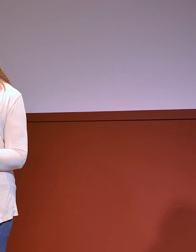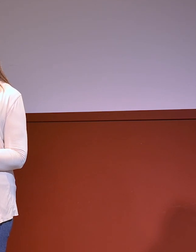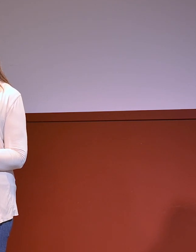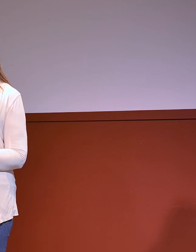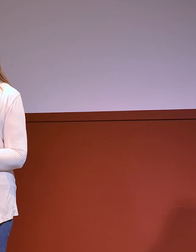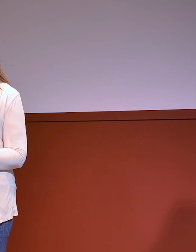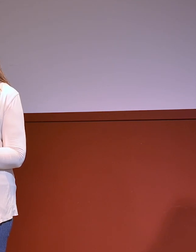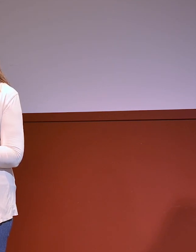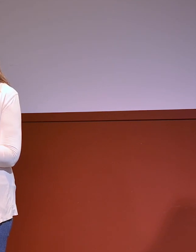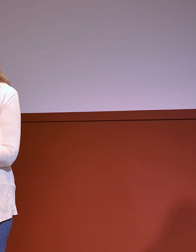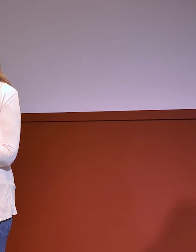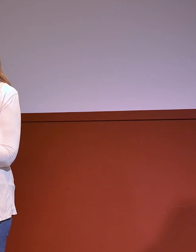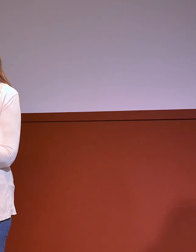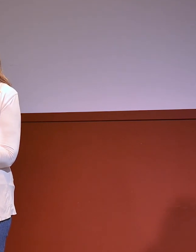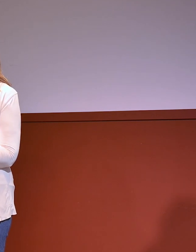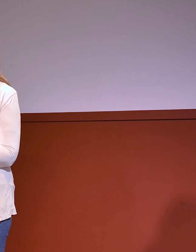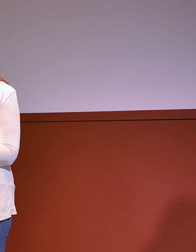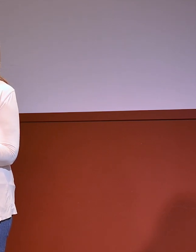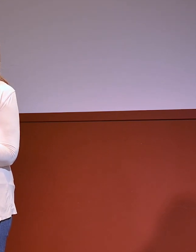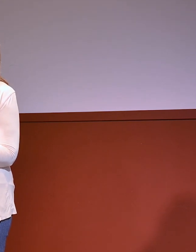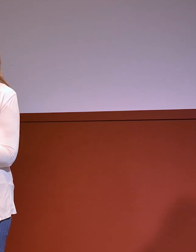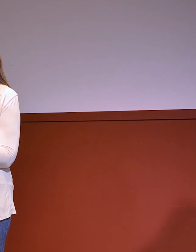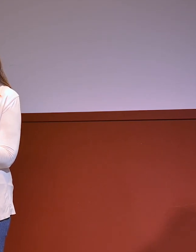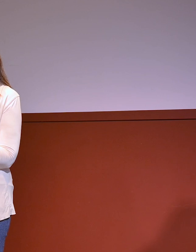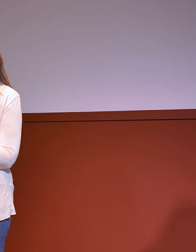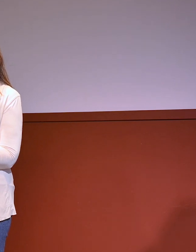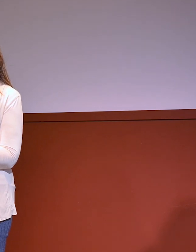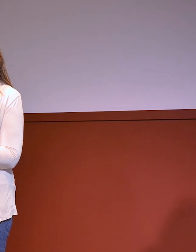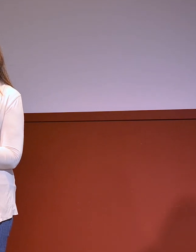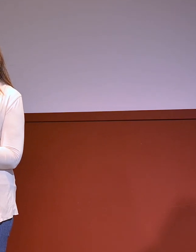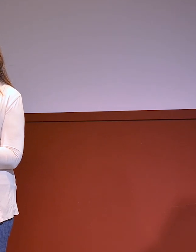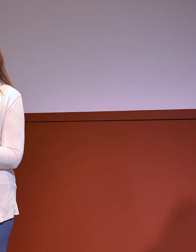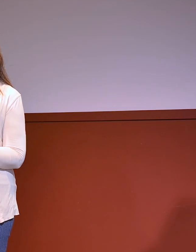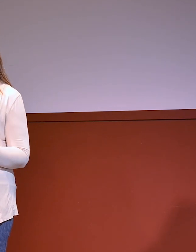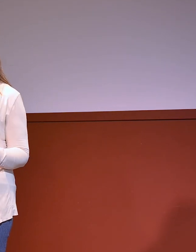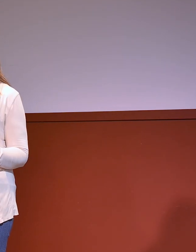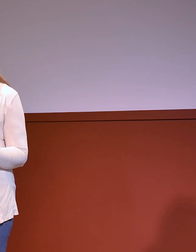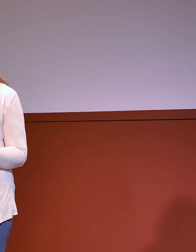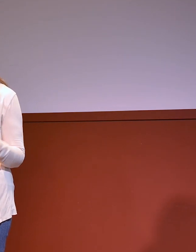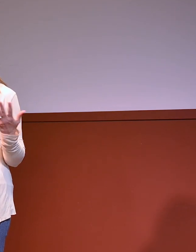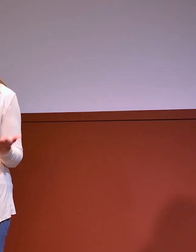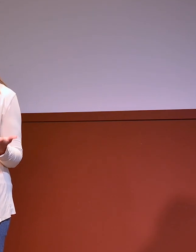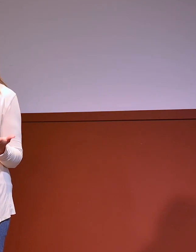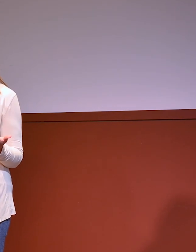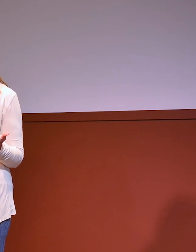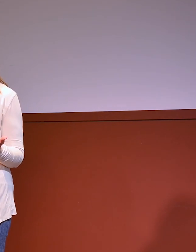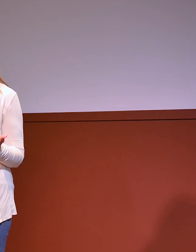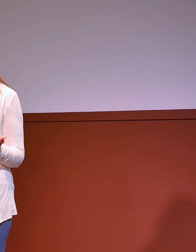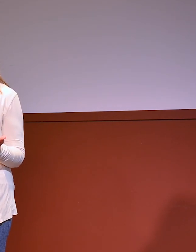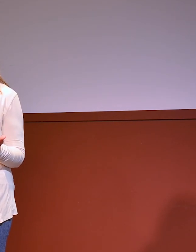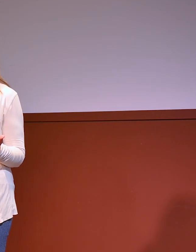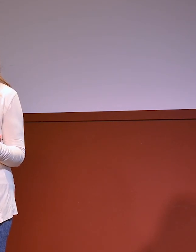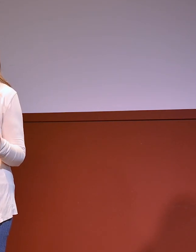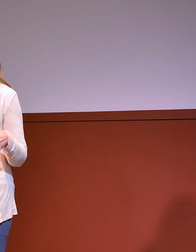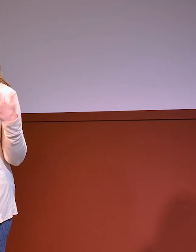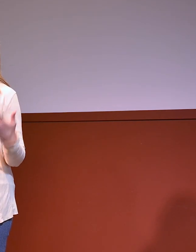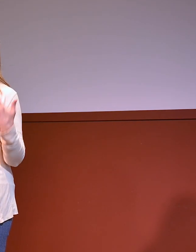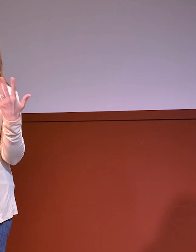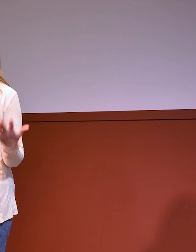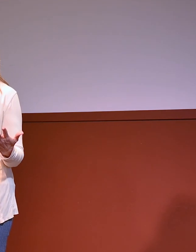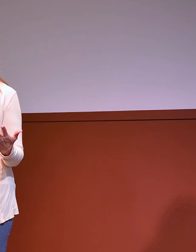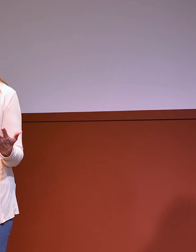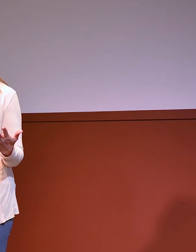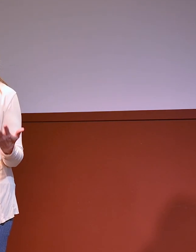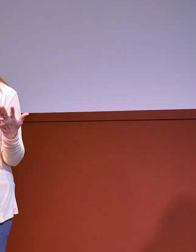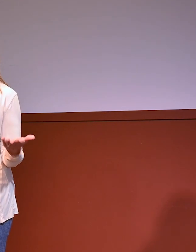this special celebration in what is really the most perfect place to showcase poetry and contemporary young voices. Can we show